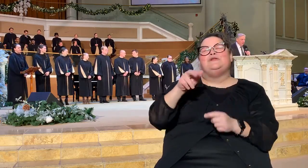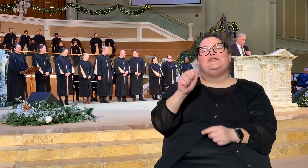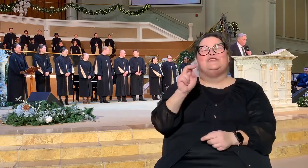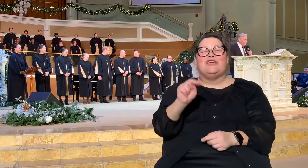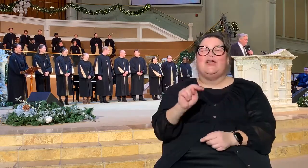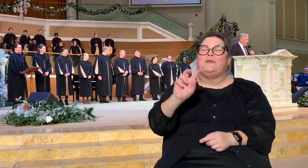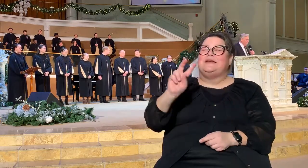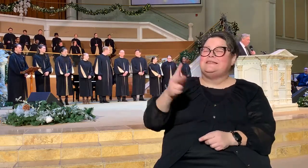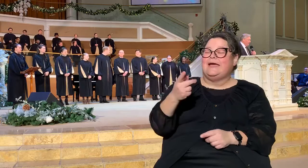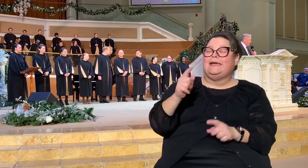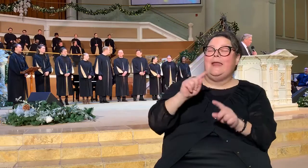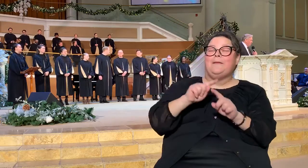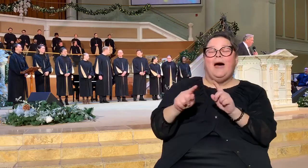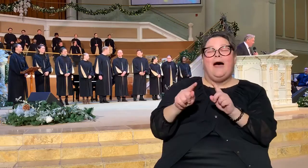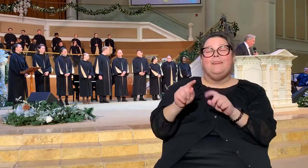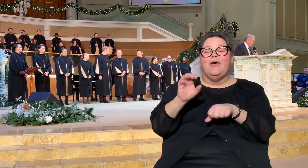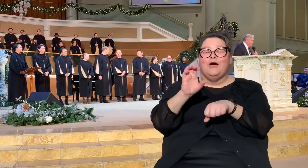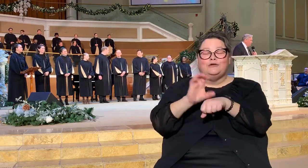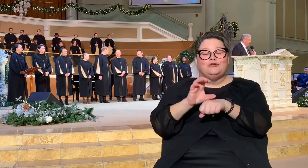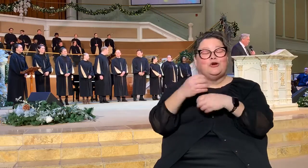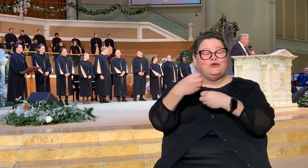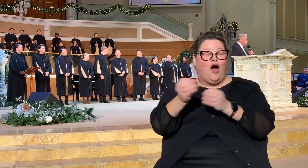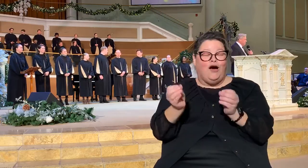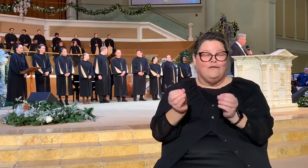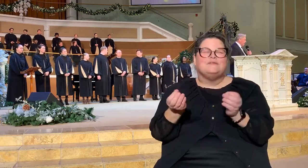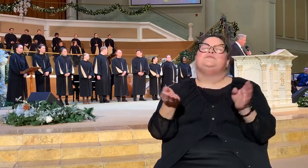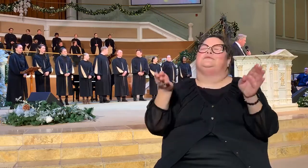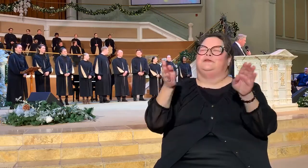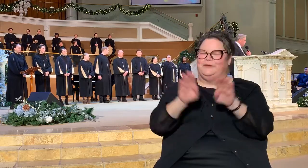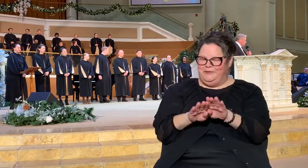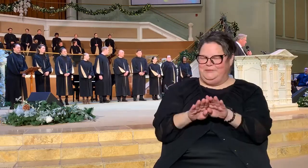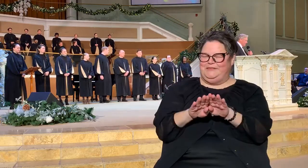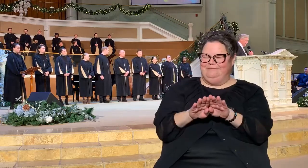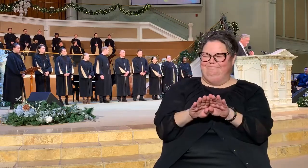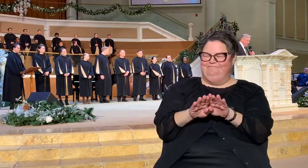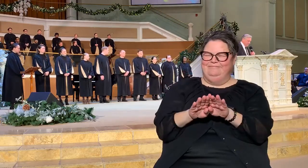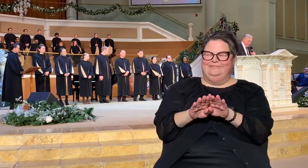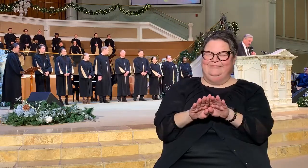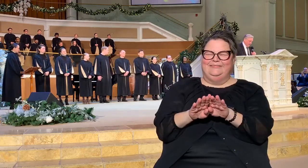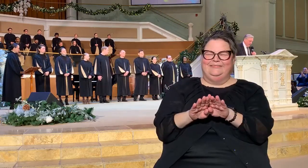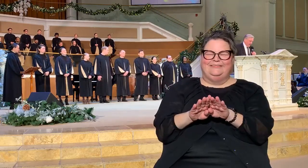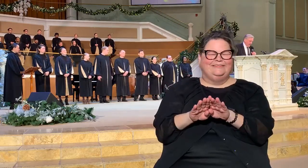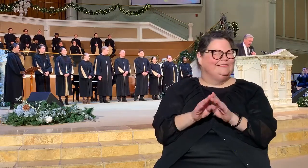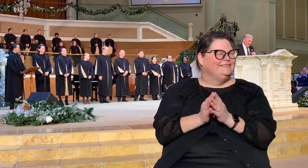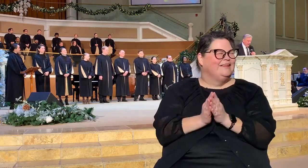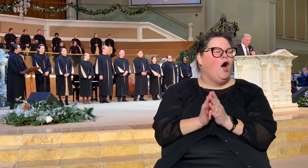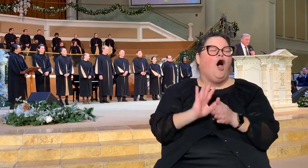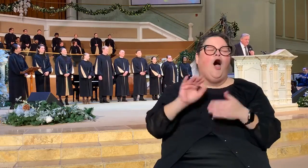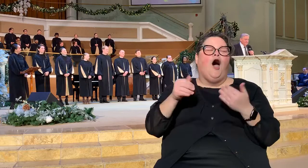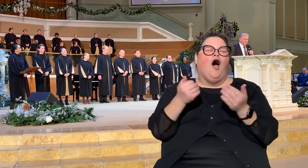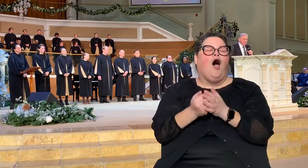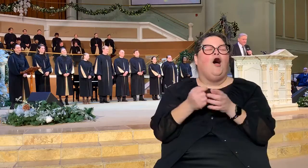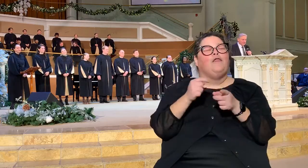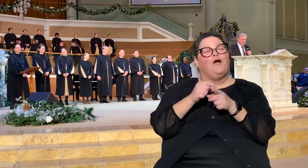So we just thought we'd let you know that. Instead of calling the church office, go straight to heaven.